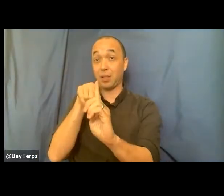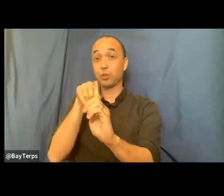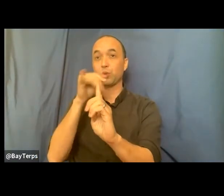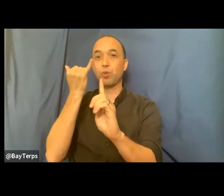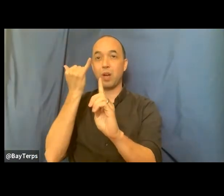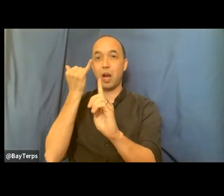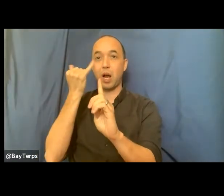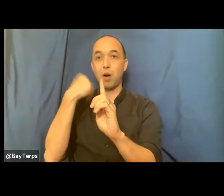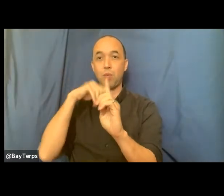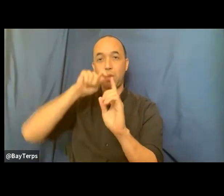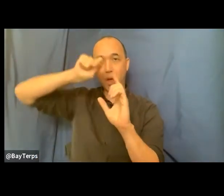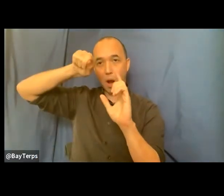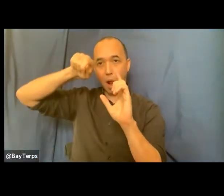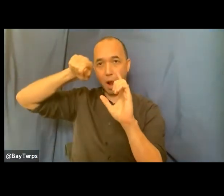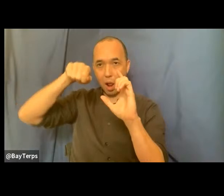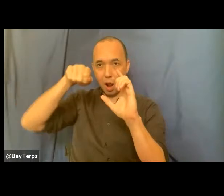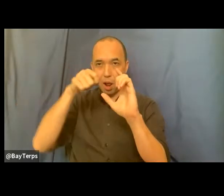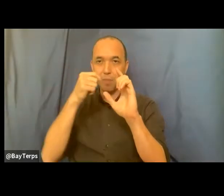my way around here.